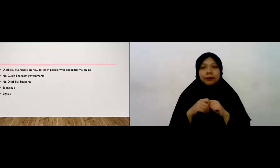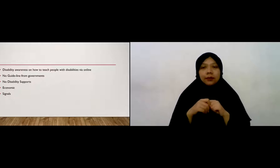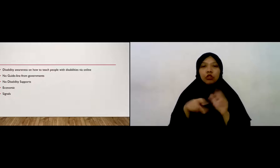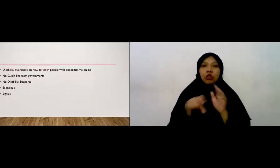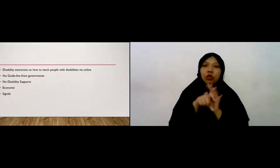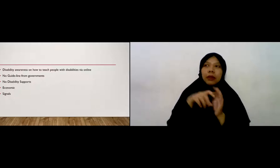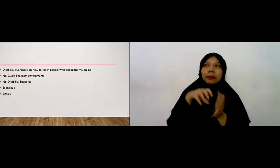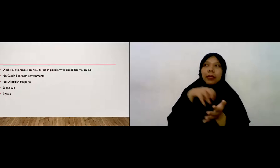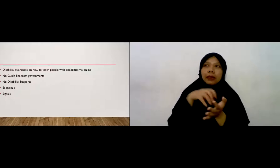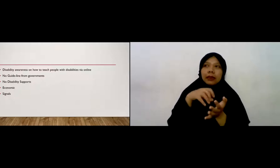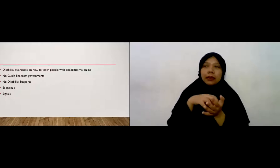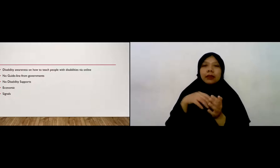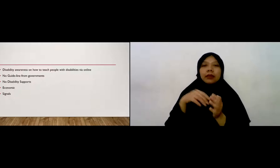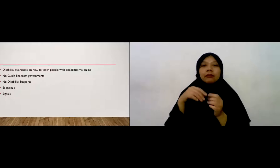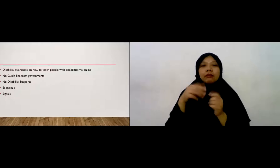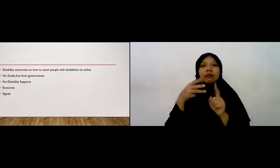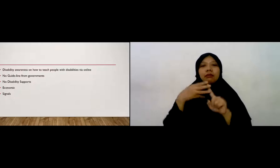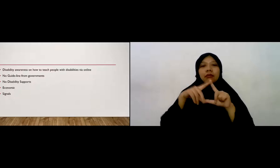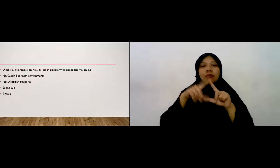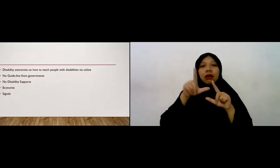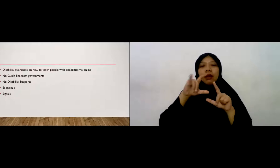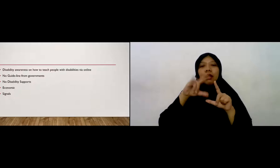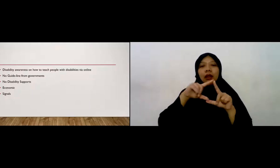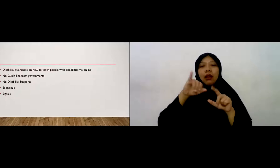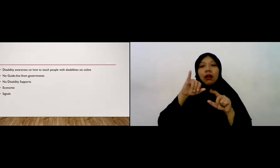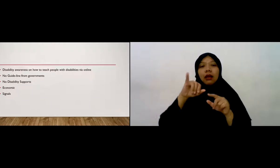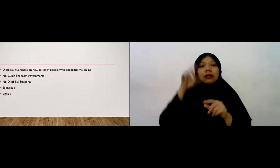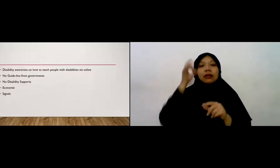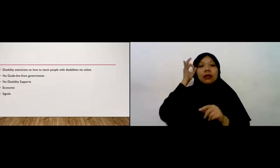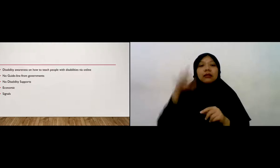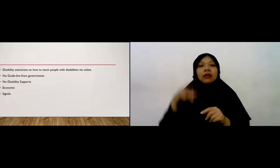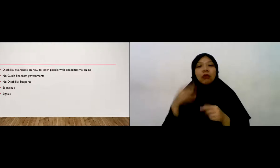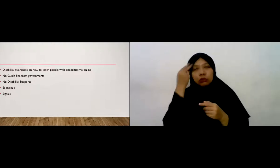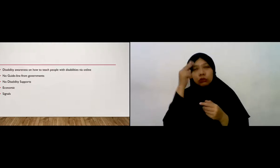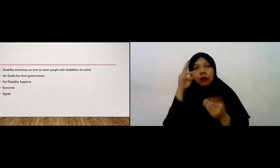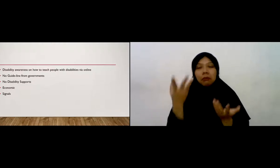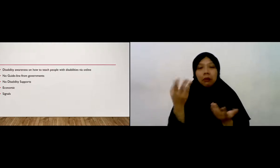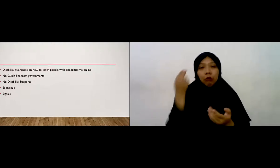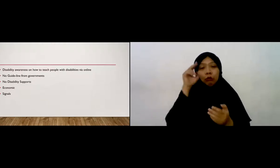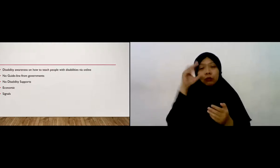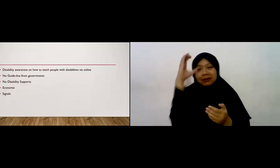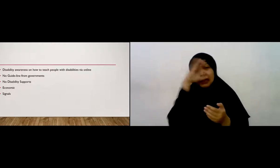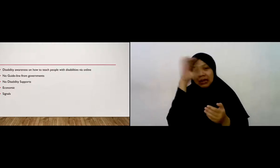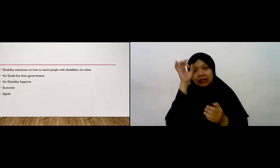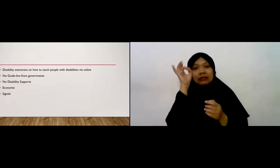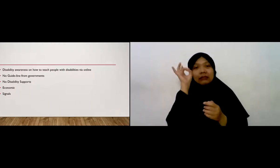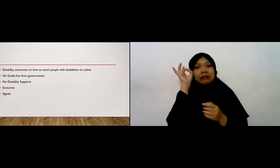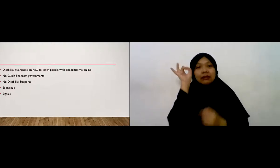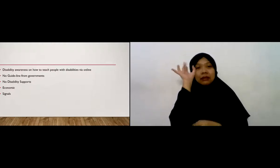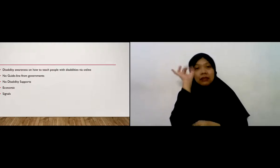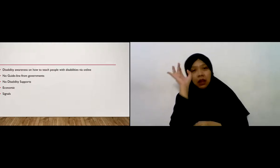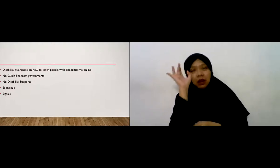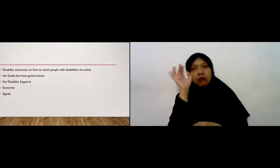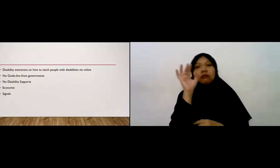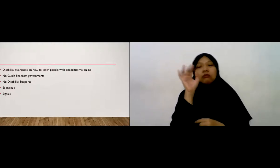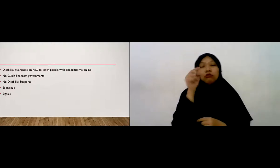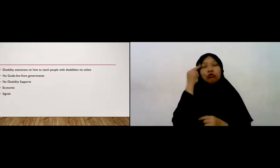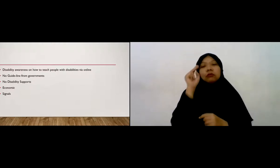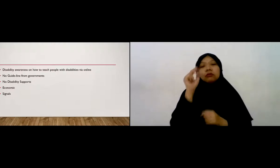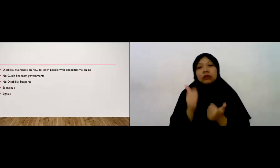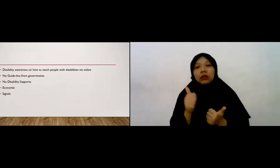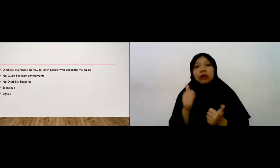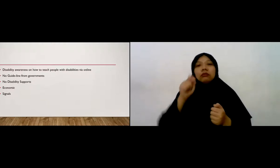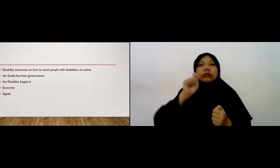to do the exam and to do the dissertation and thesis defense. It's really quiet, you know,